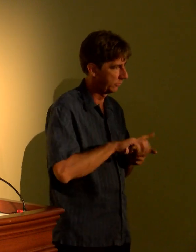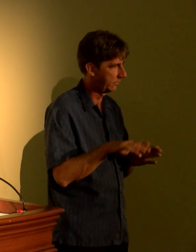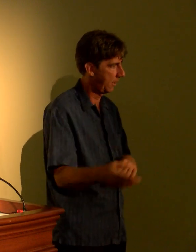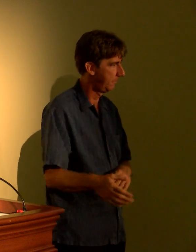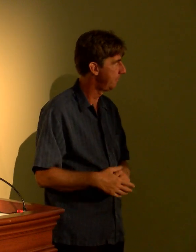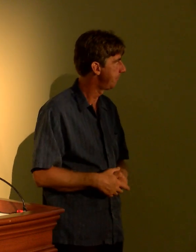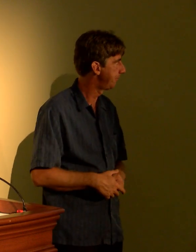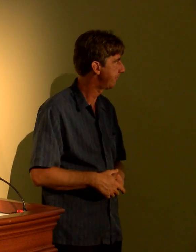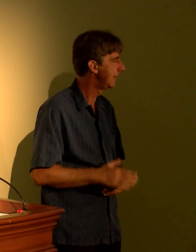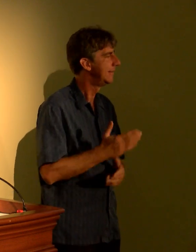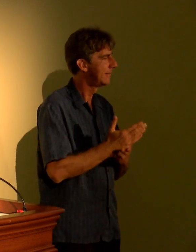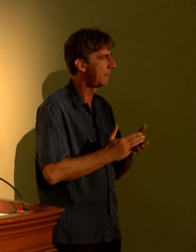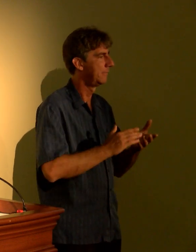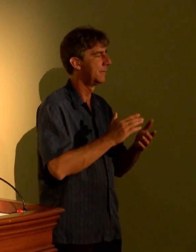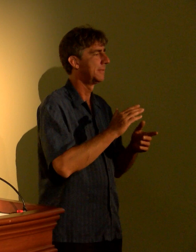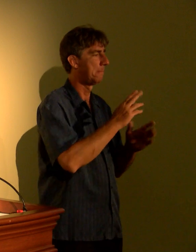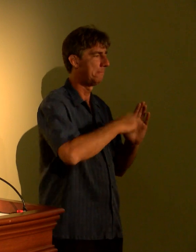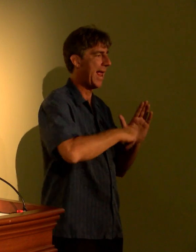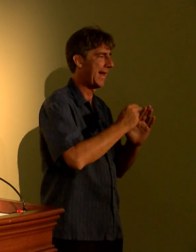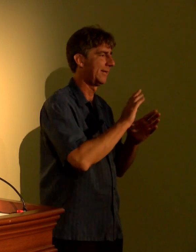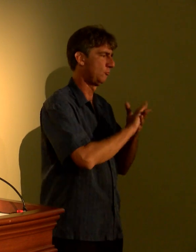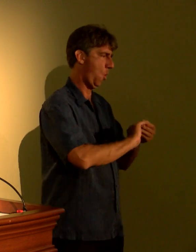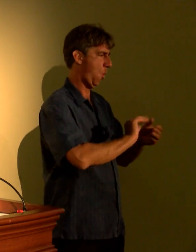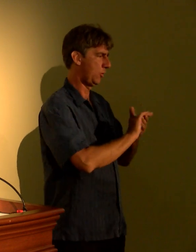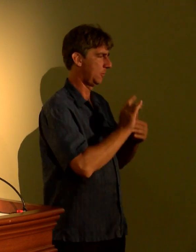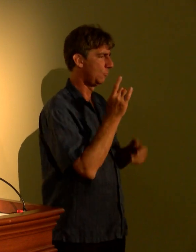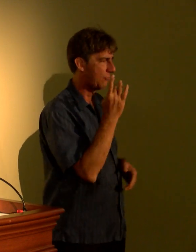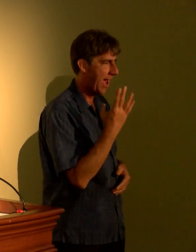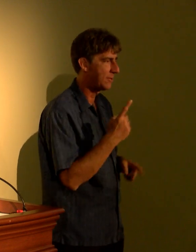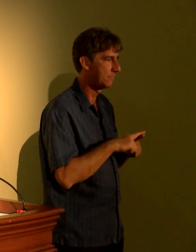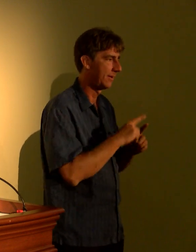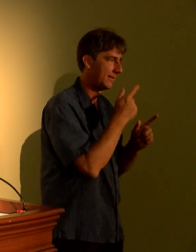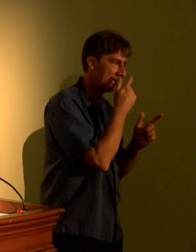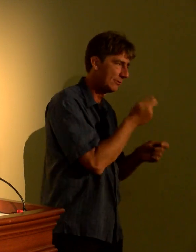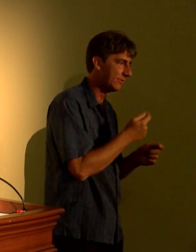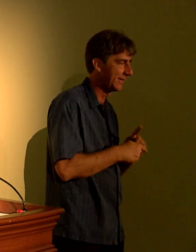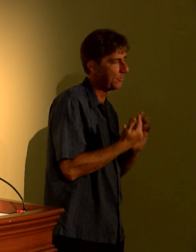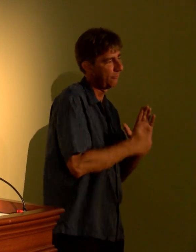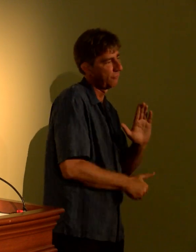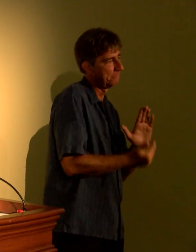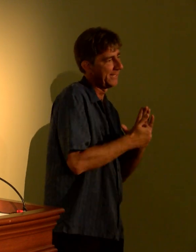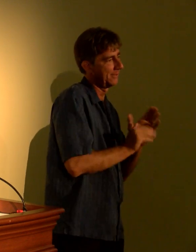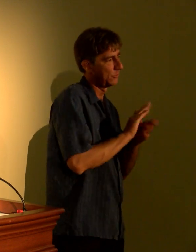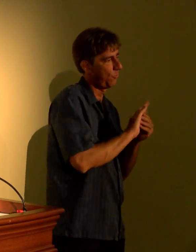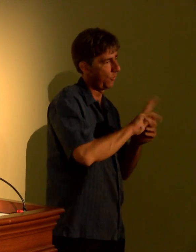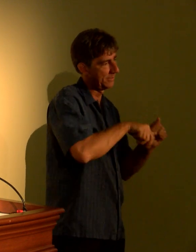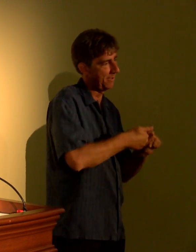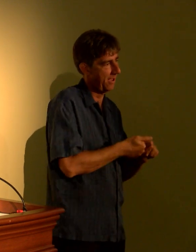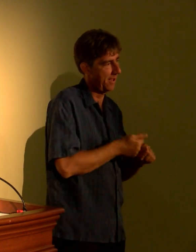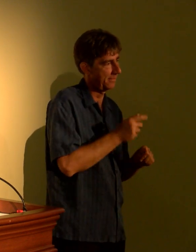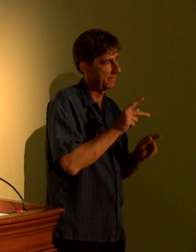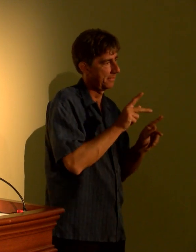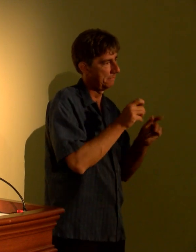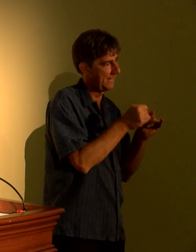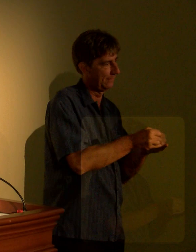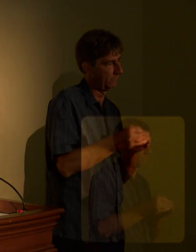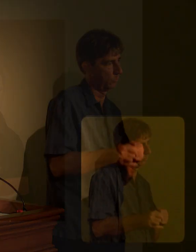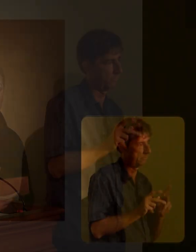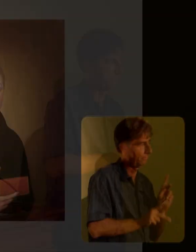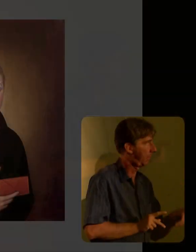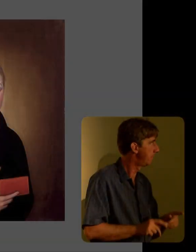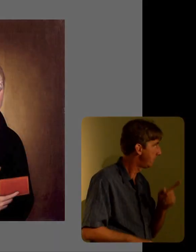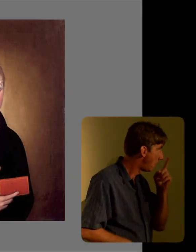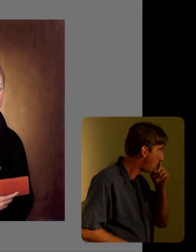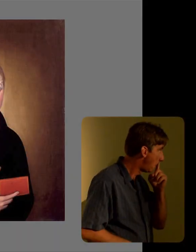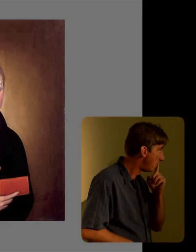Some of the stories are tragic but interesting, and I just can't help repeating them sometimes. This is another great picture, a boy with